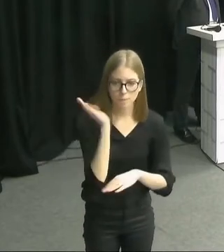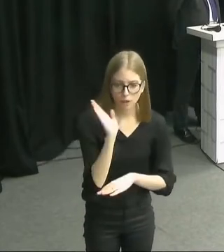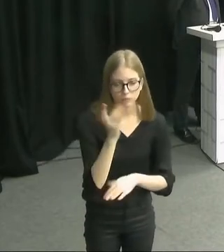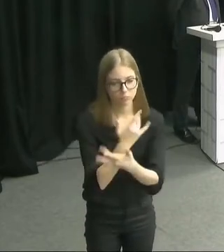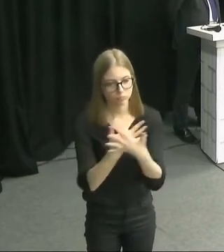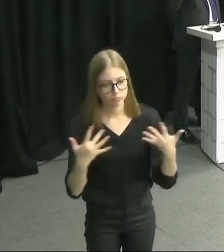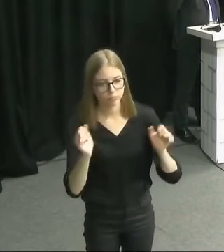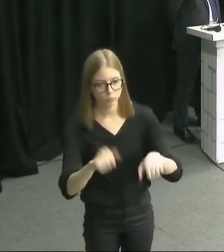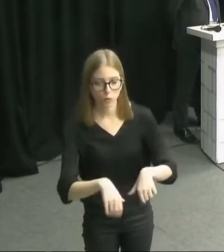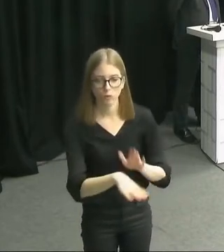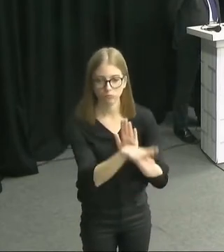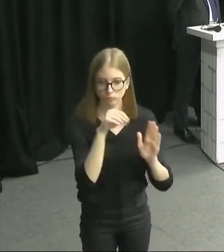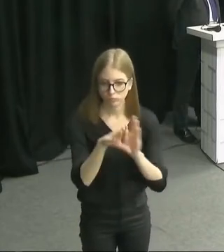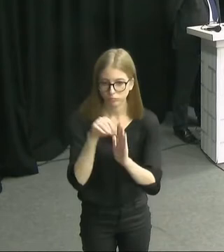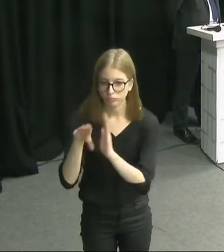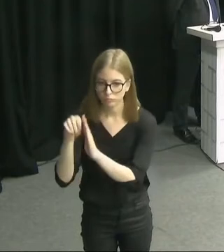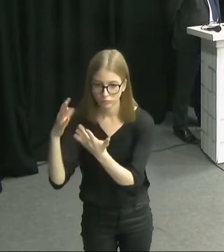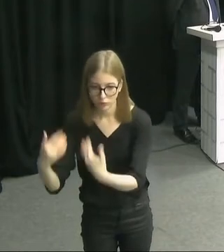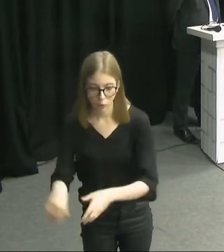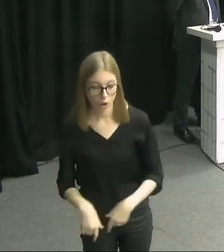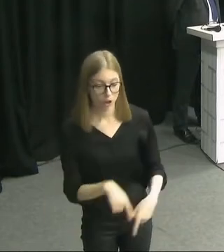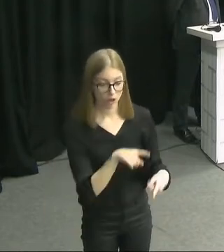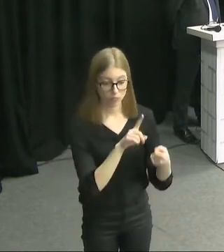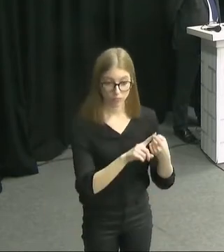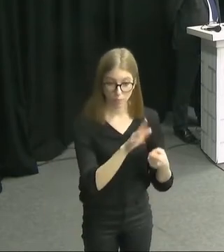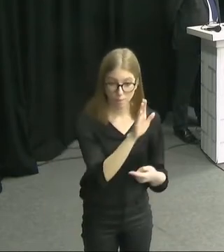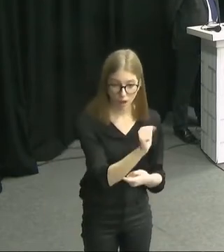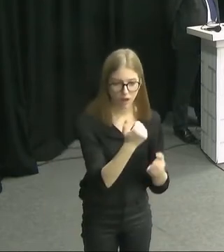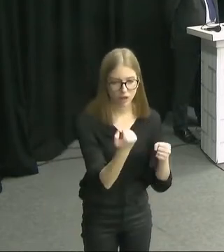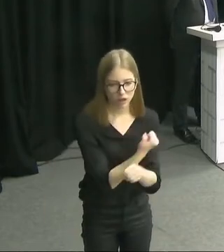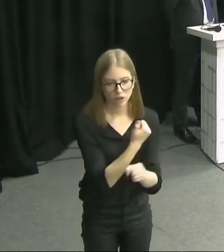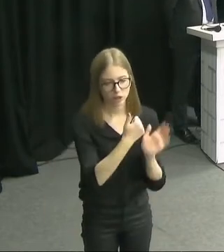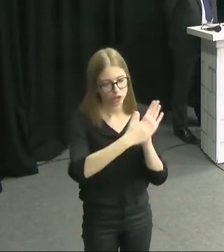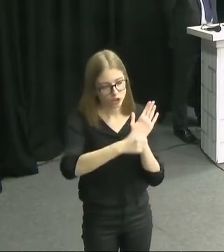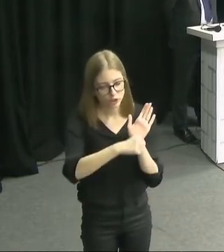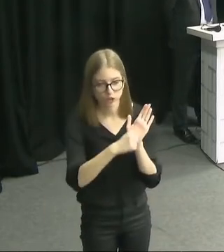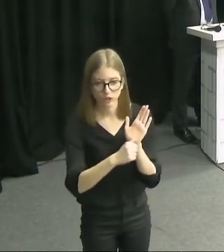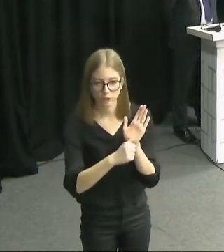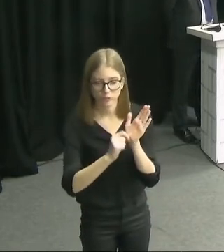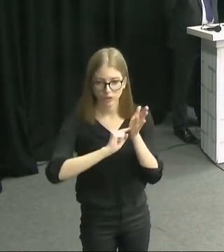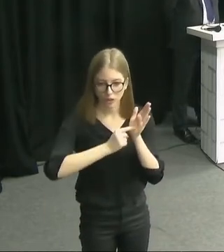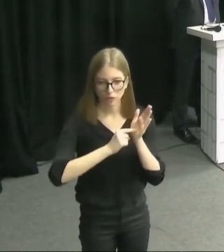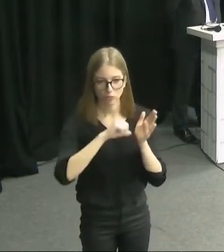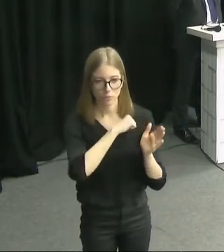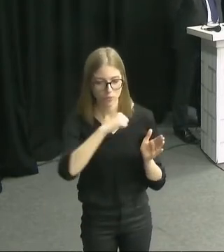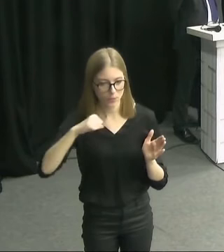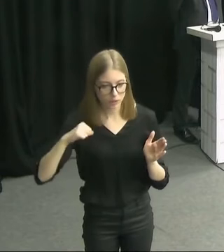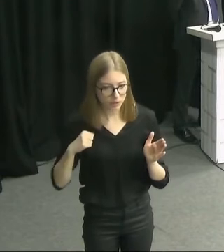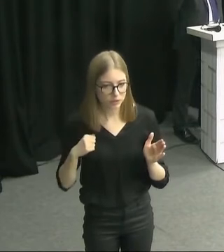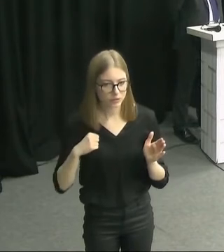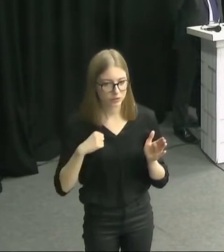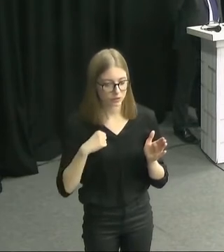Especially thinking about a bachelor level, we should think about 60% of credits as free and